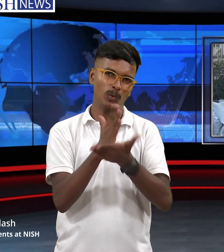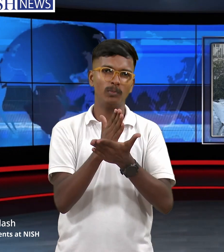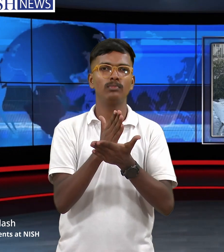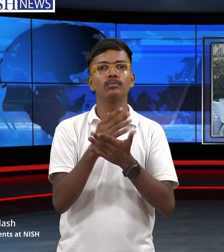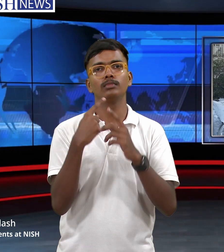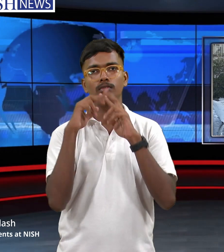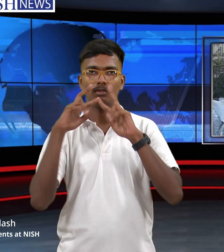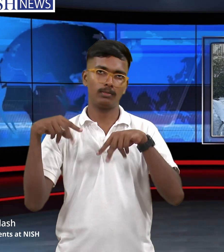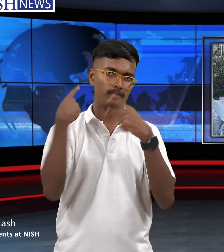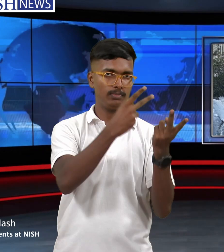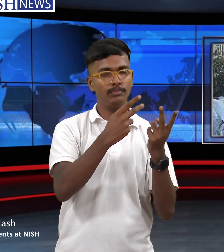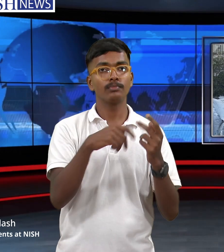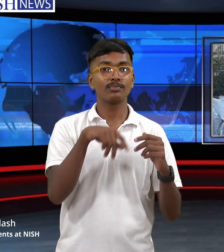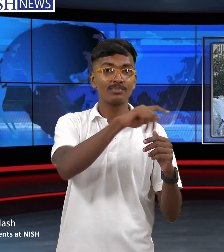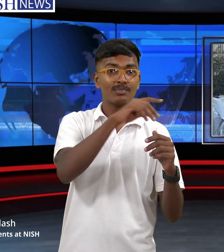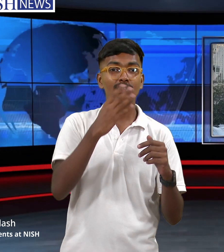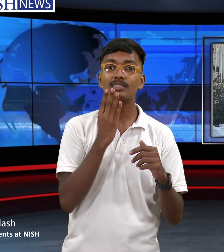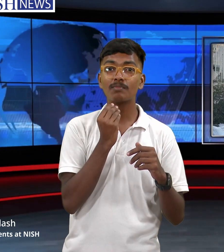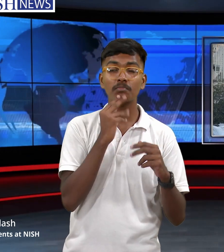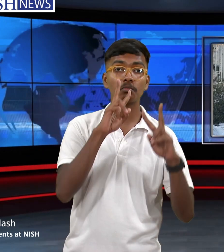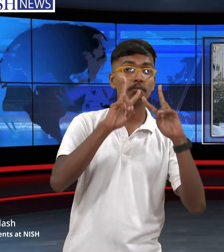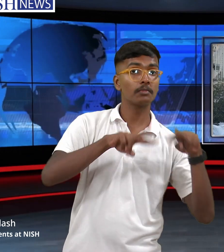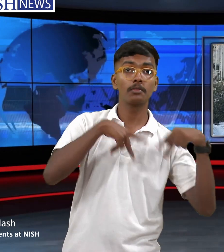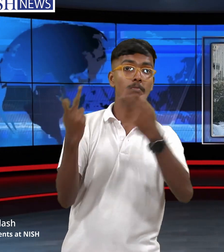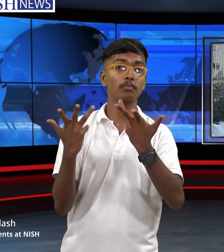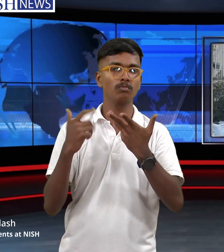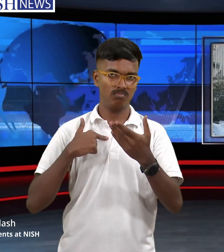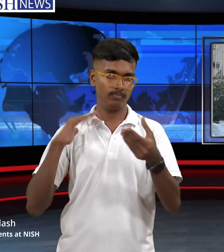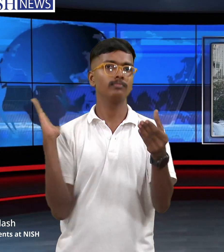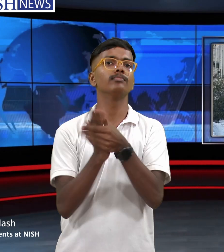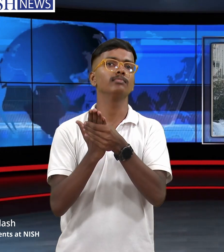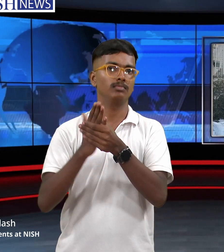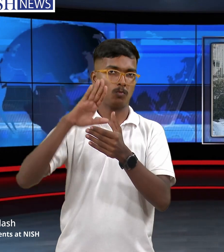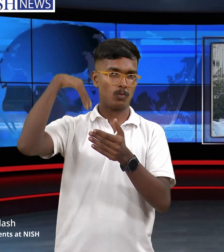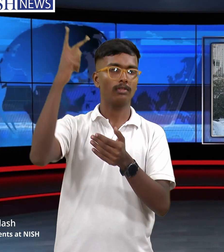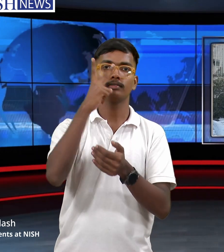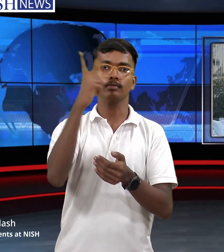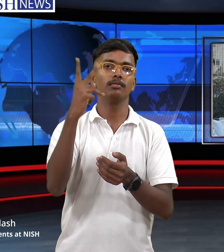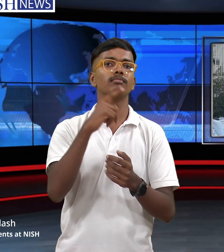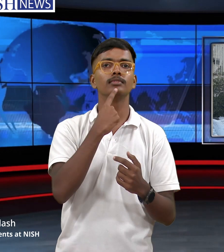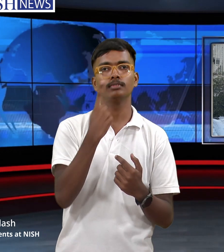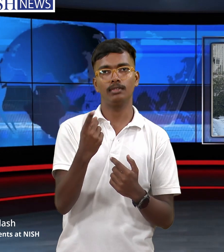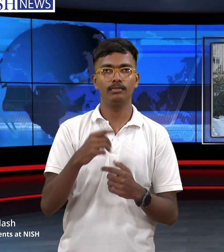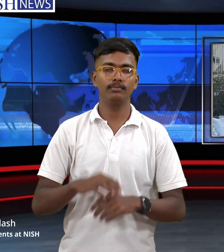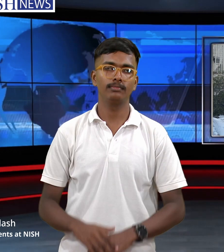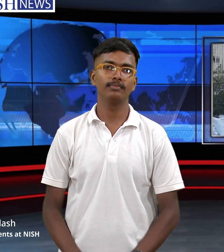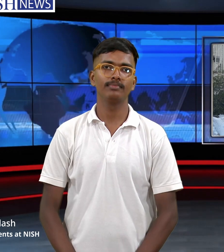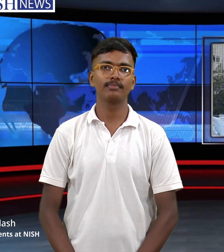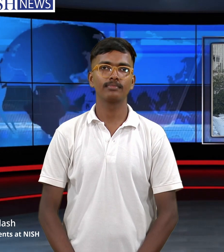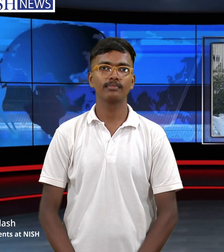military chief said on April 15 that his country would respond to Iran's weekend attack, but he did not elaborate on when and